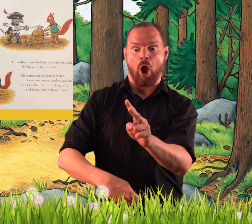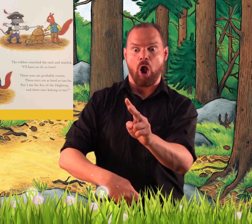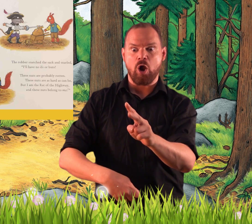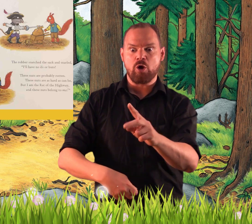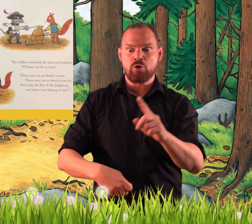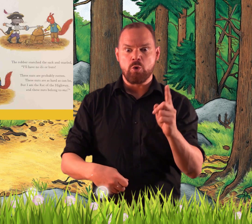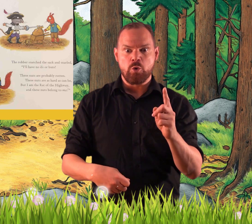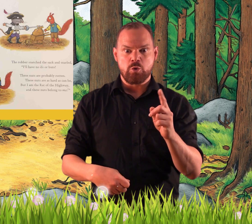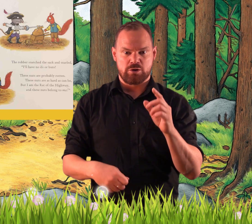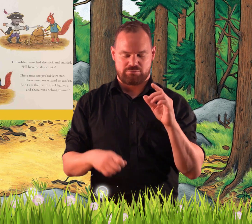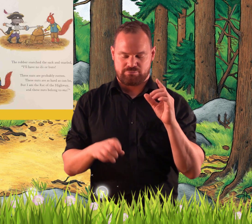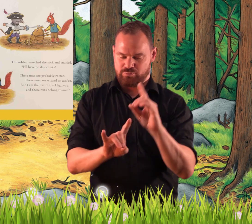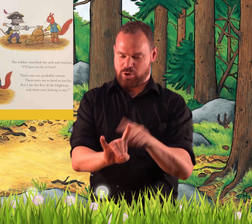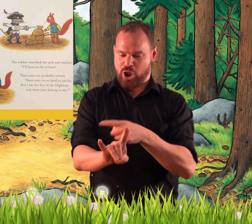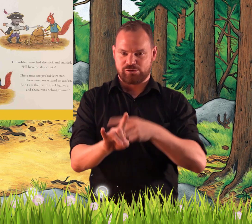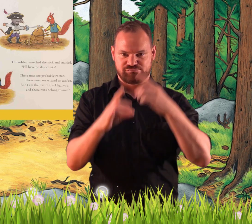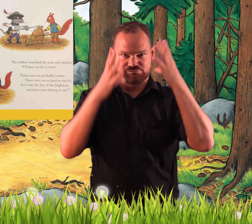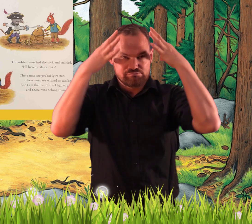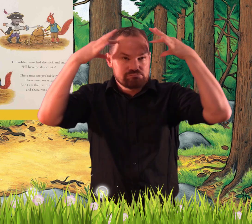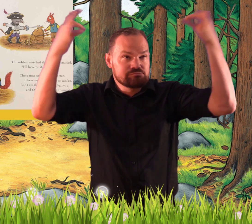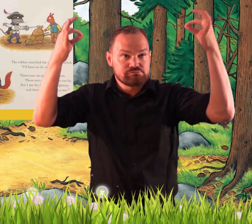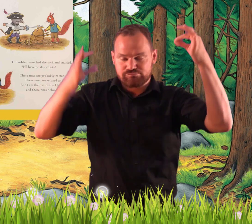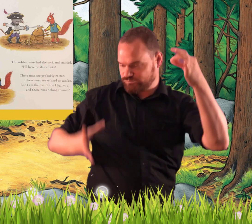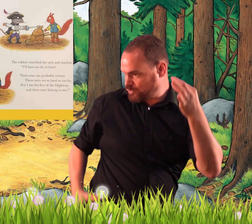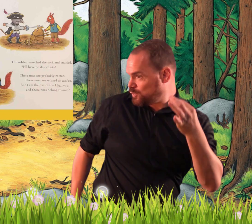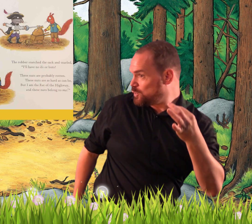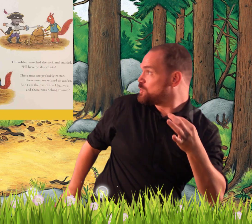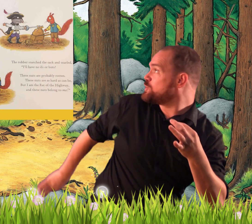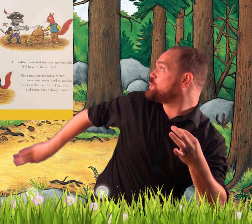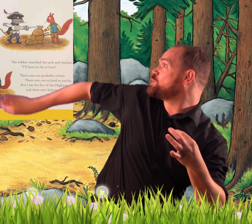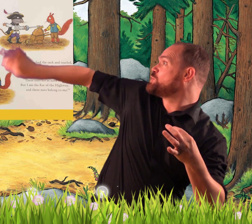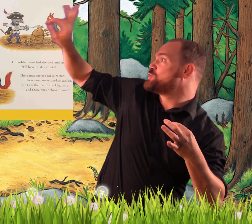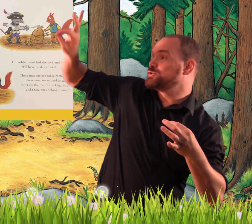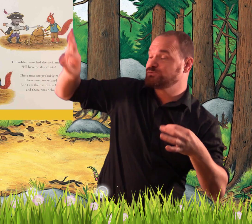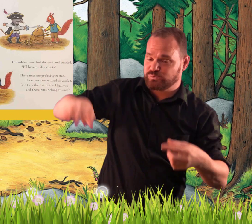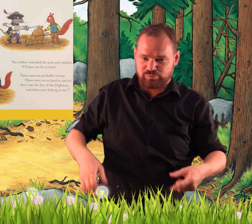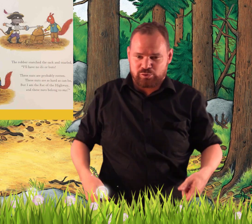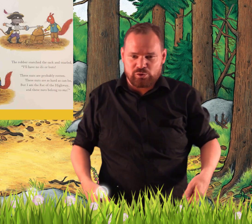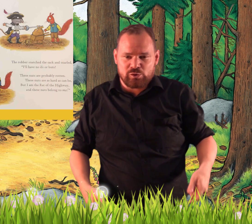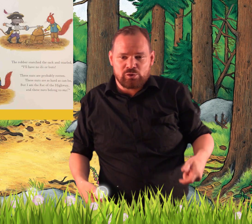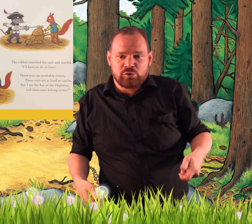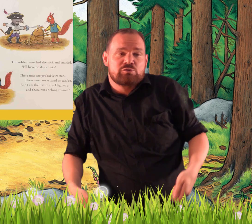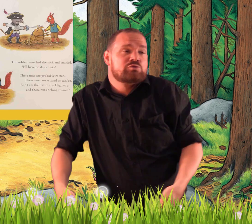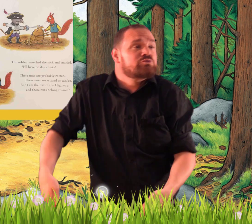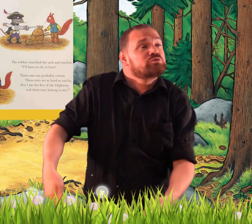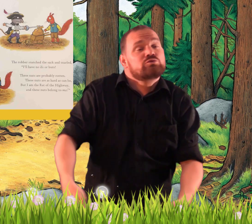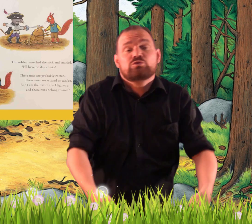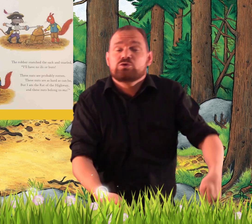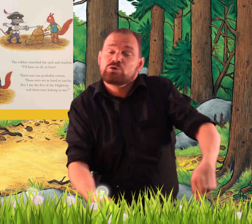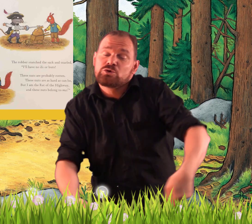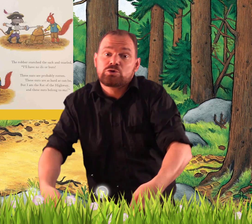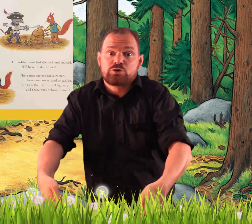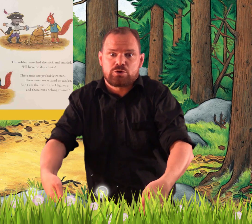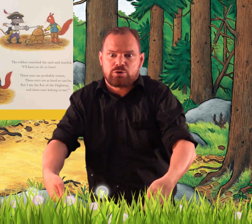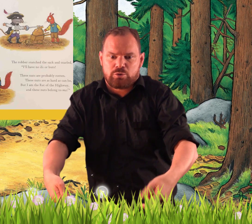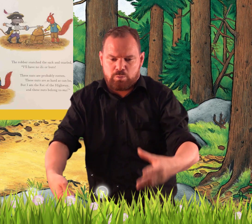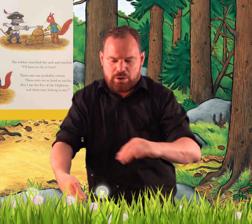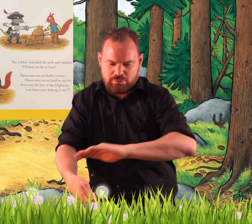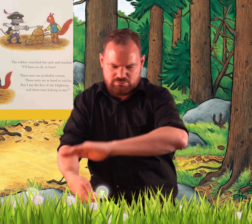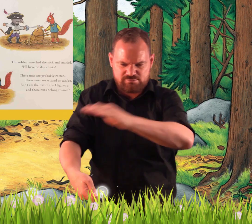Then he saw someone. But who could it be? It was a squirrel with pointy ears and a bushy tail, pushing a wheelbarrow